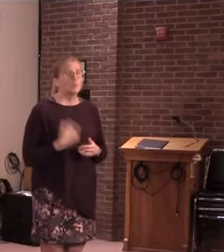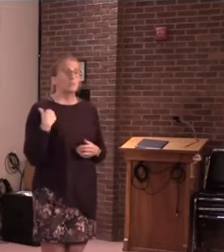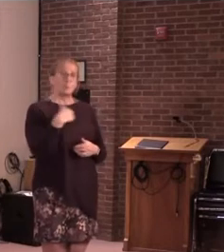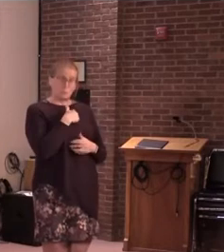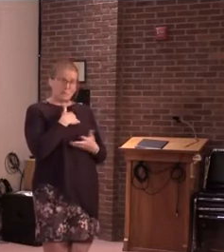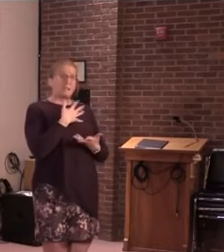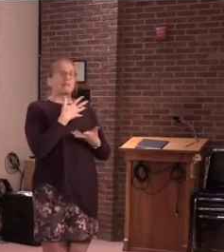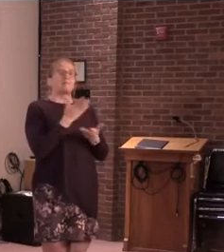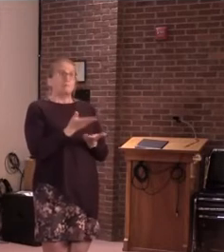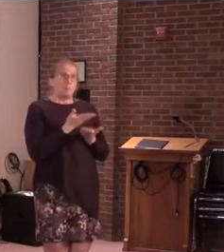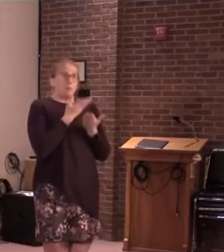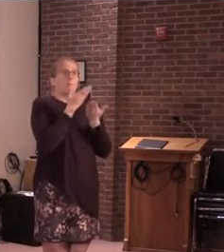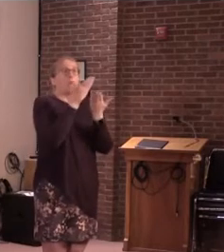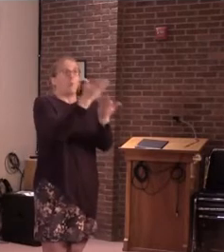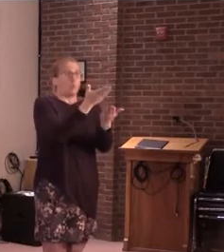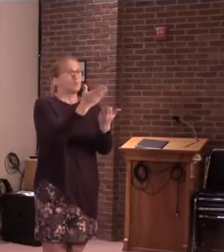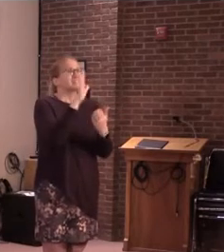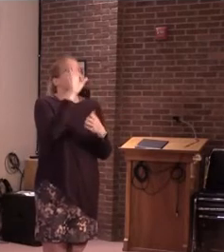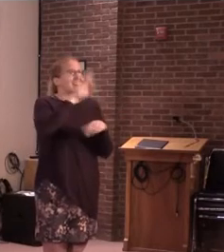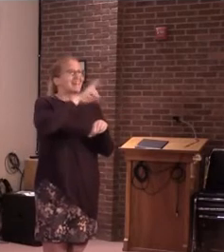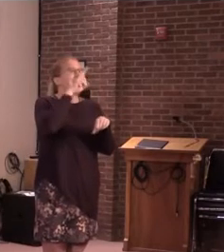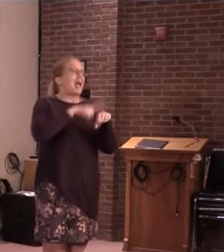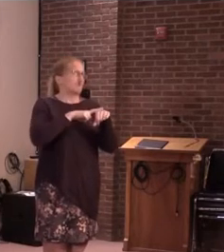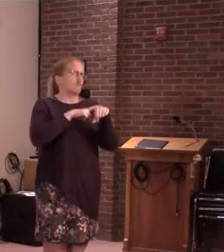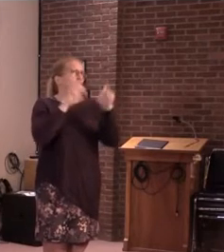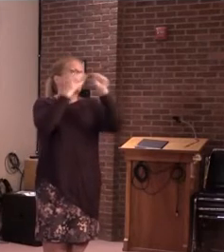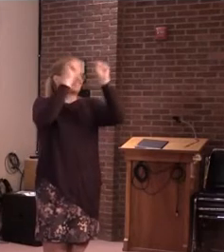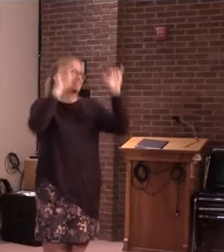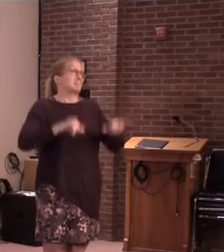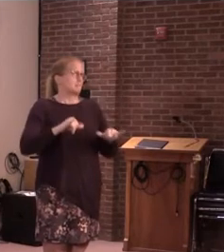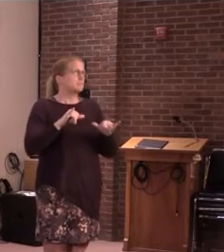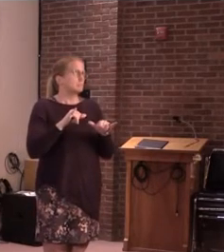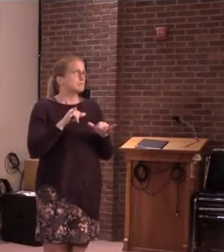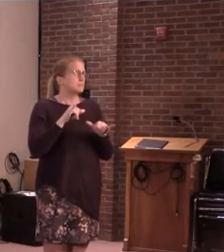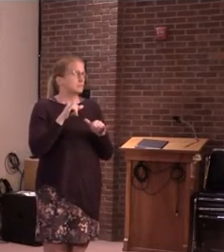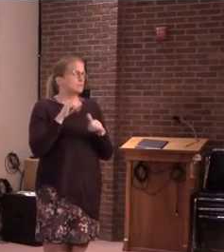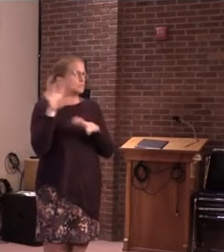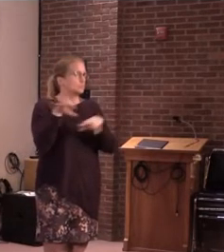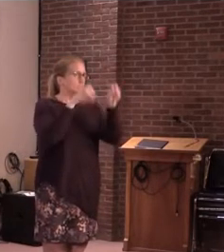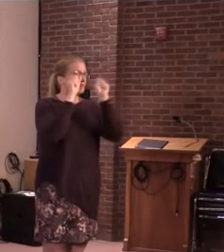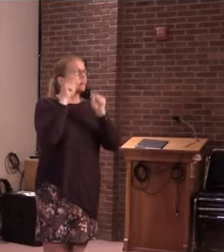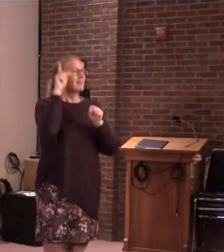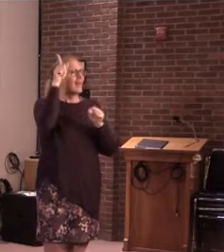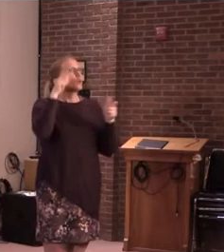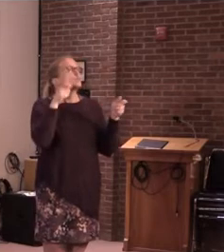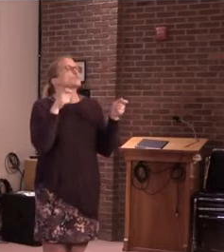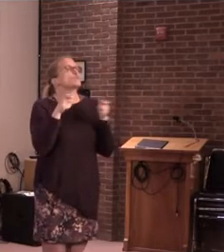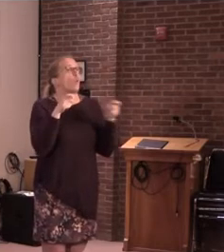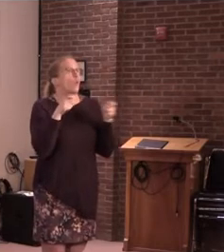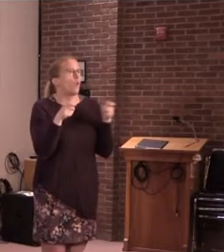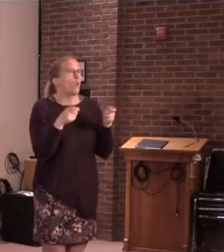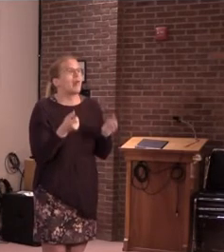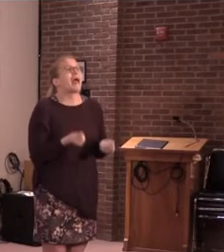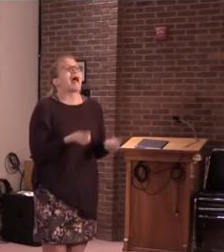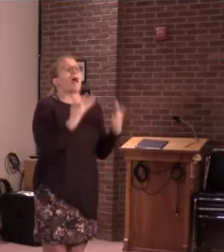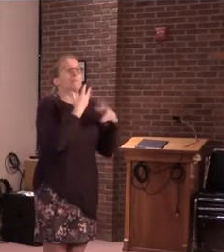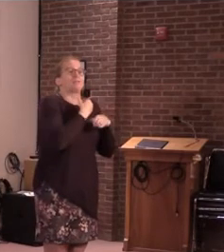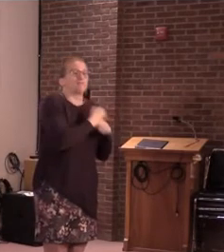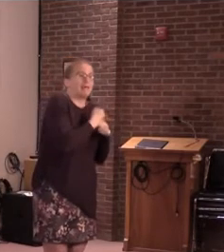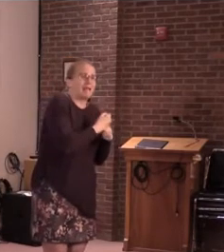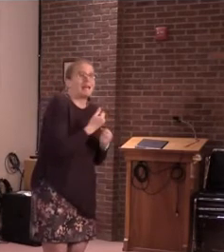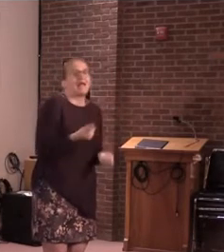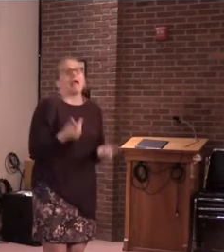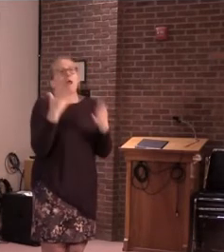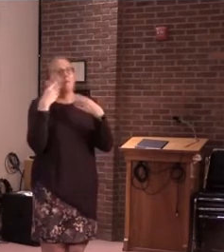that we would like the national system to adopt, and that is, you know, controlling the supply and demand. But we're happy to have all